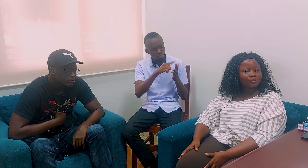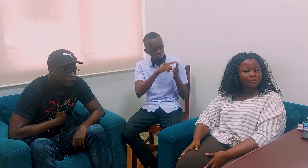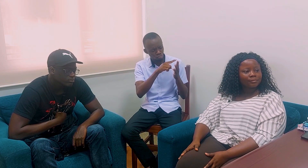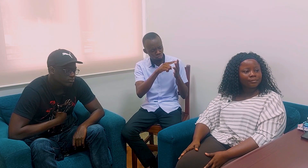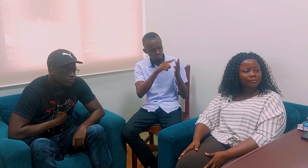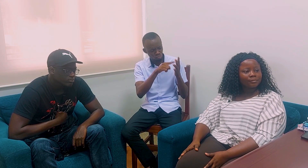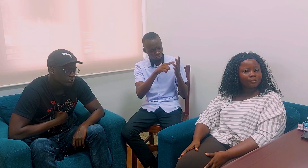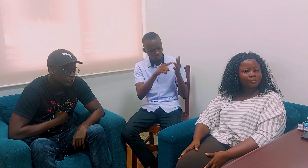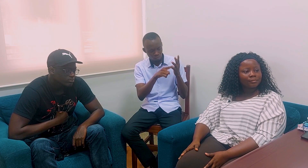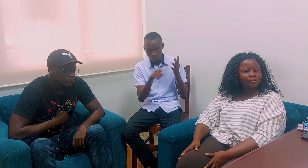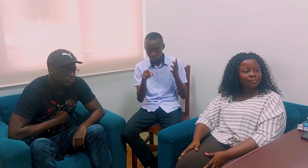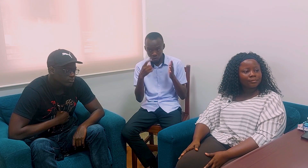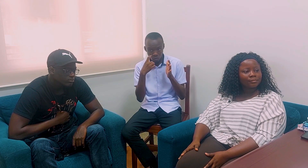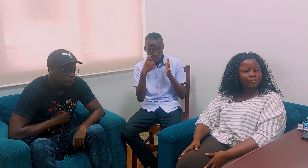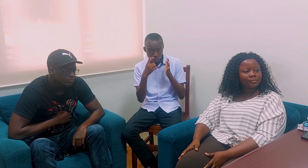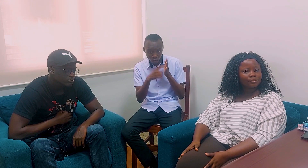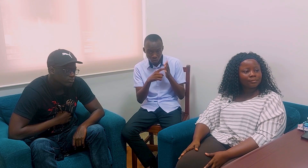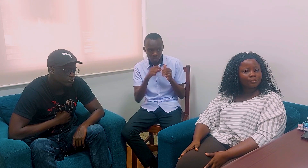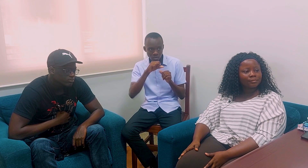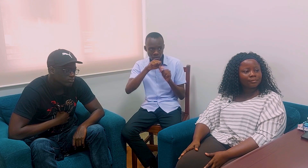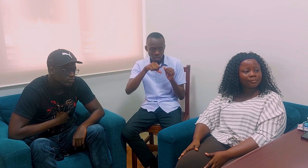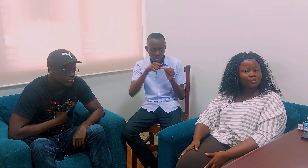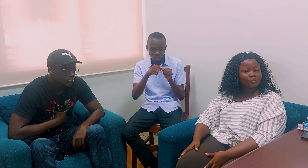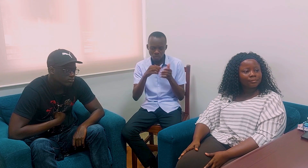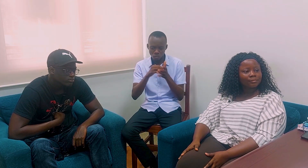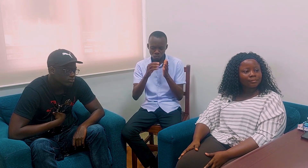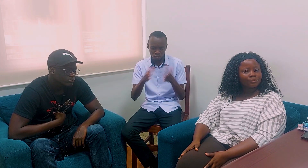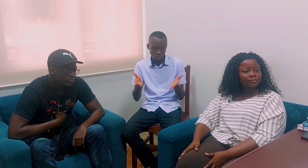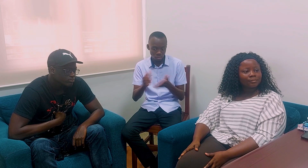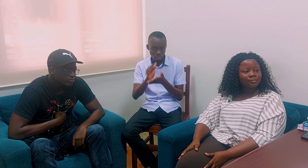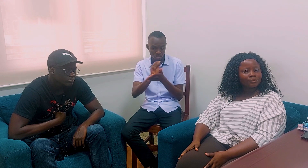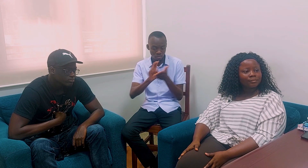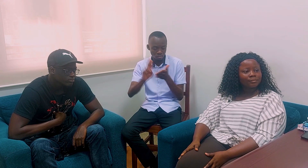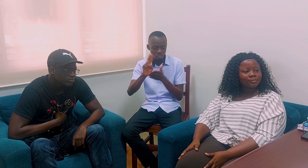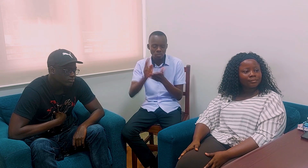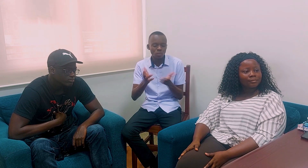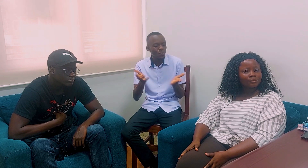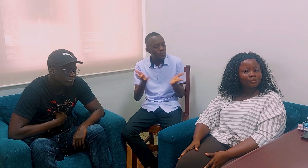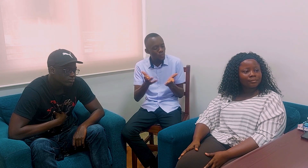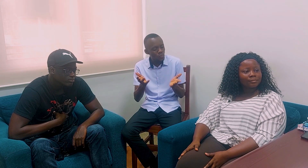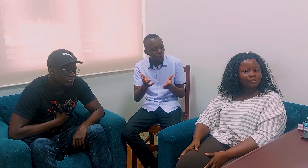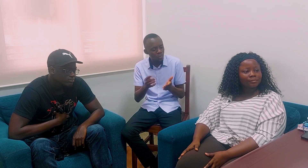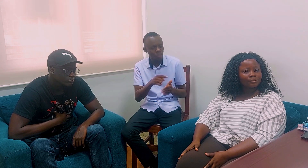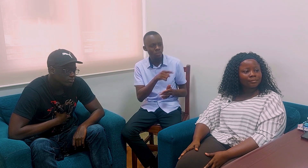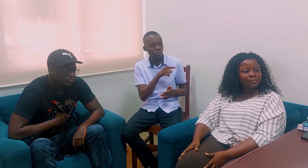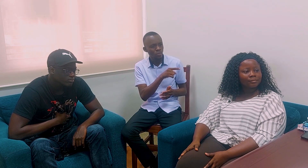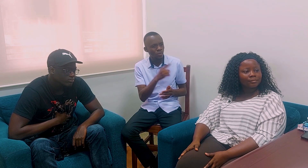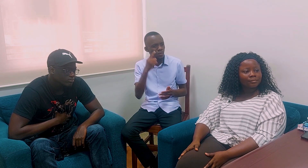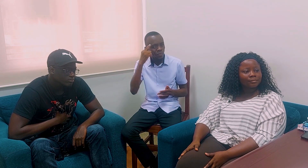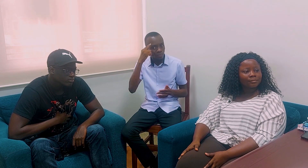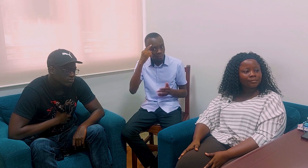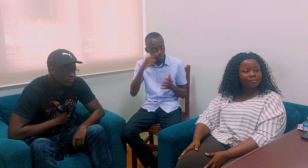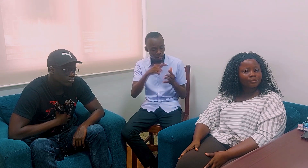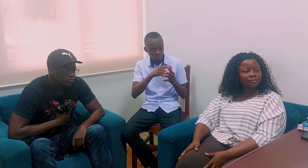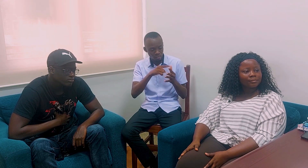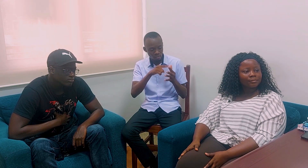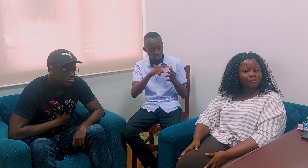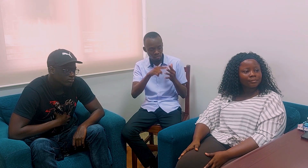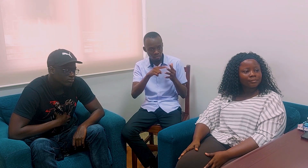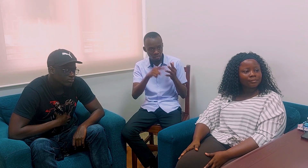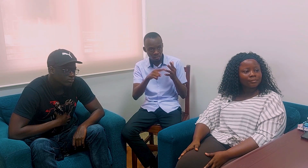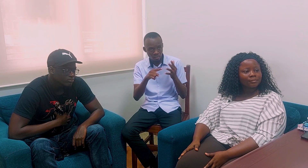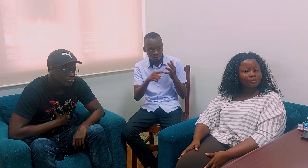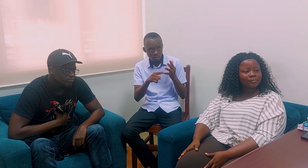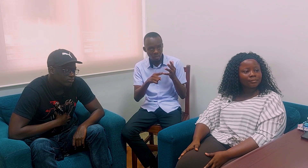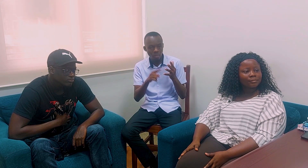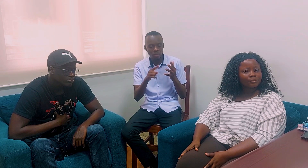some trends or patterns that you've seen from HSC students, and why do you think those things occur, and what do